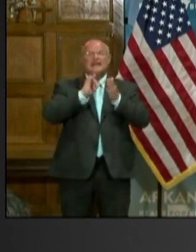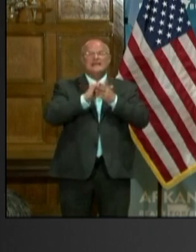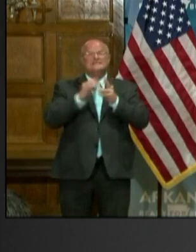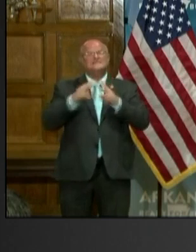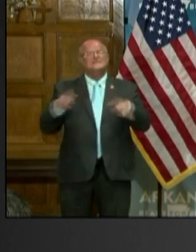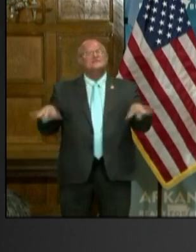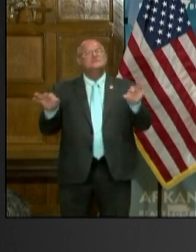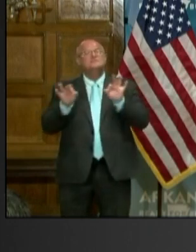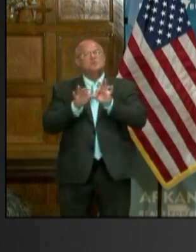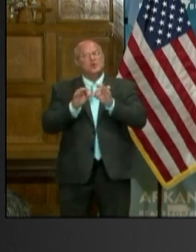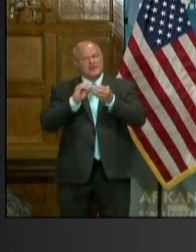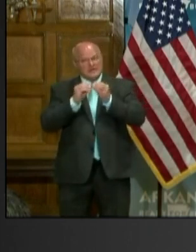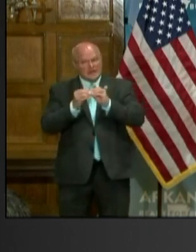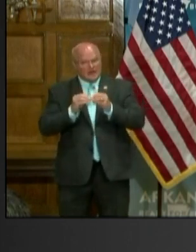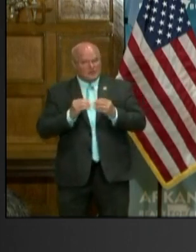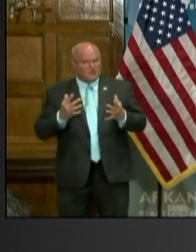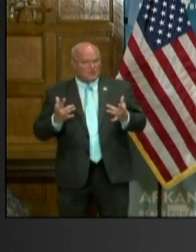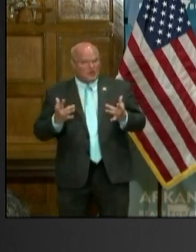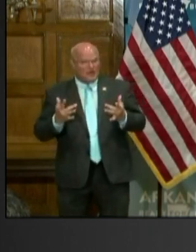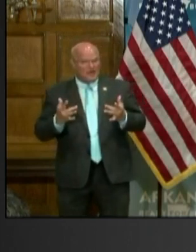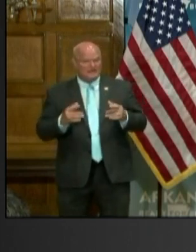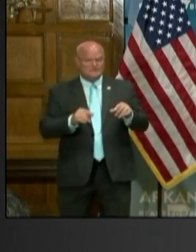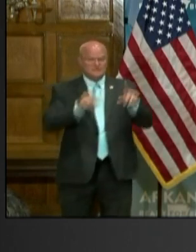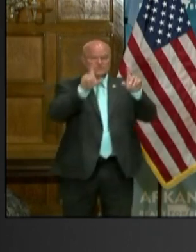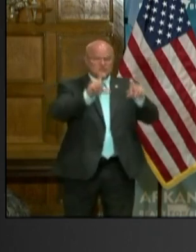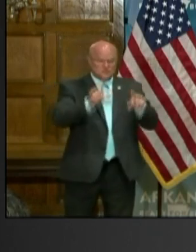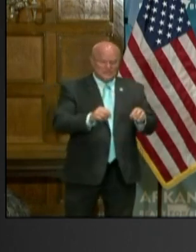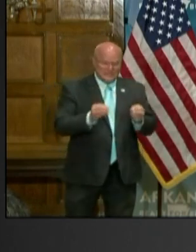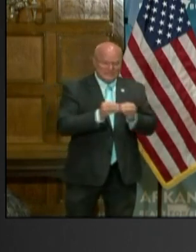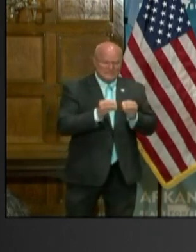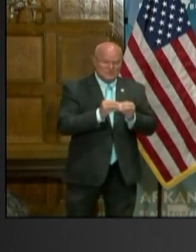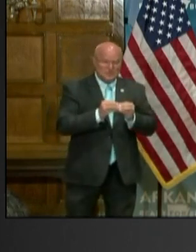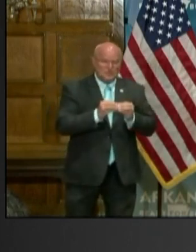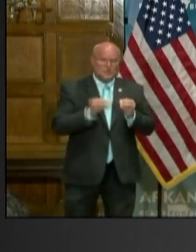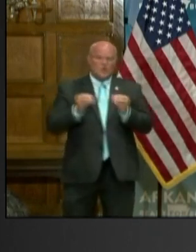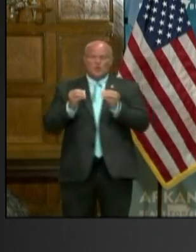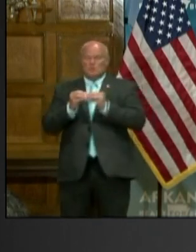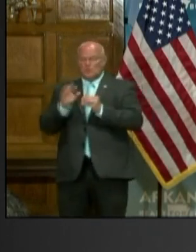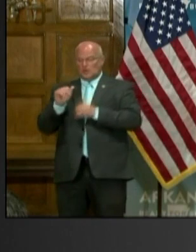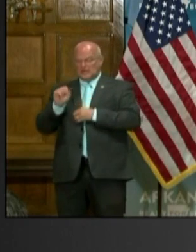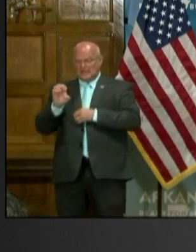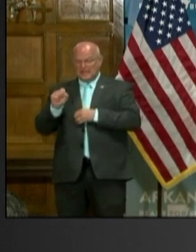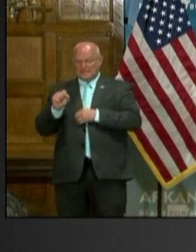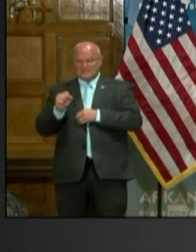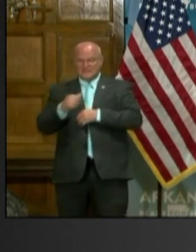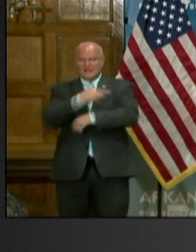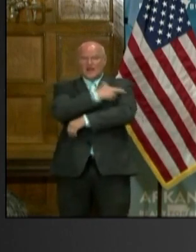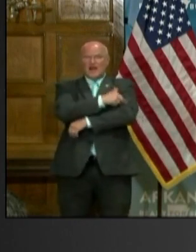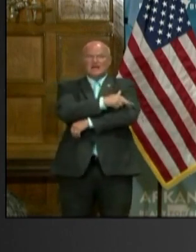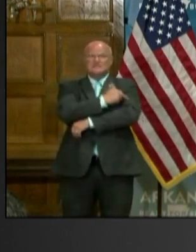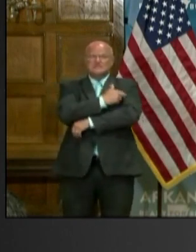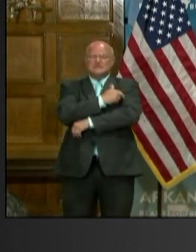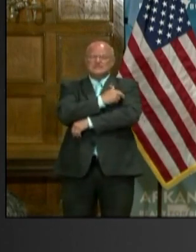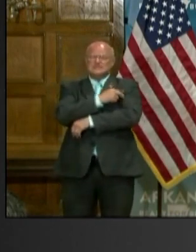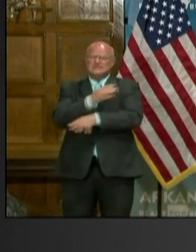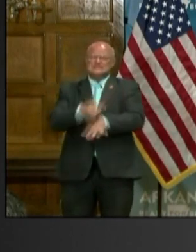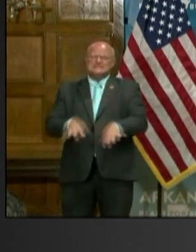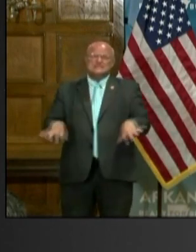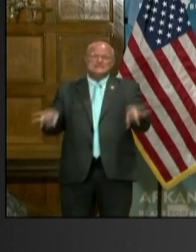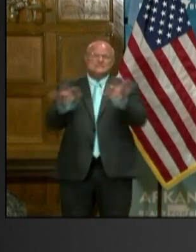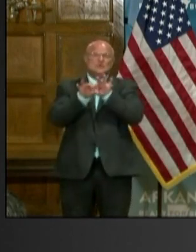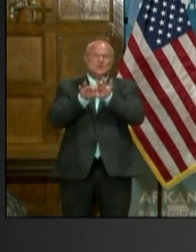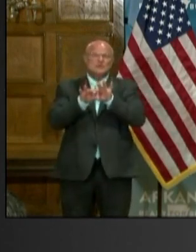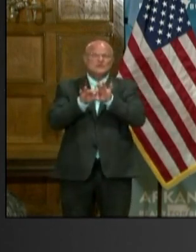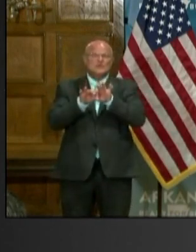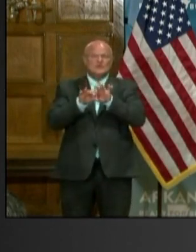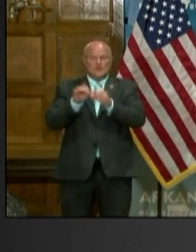very important statistic because as you test more, as you have more cases, the hospitalizations is so key to us.